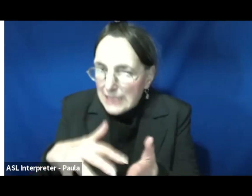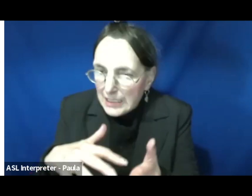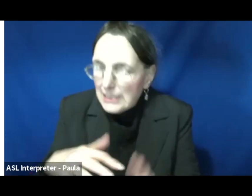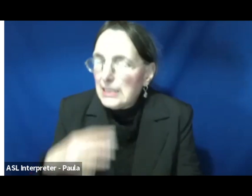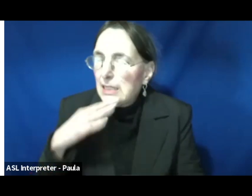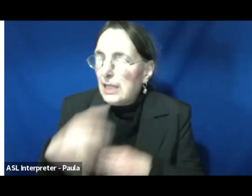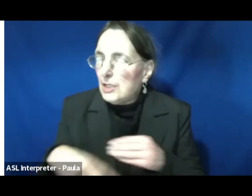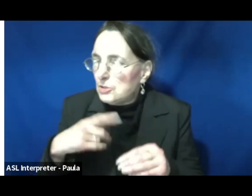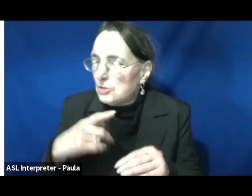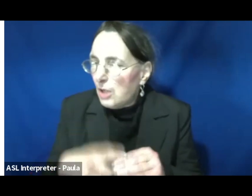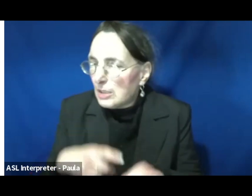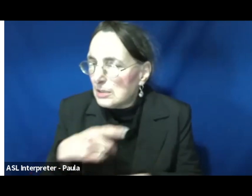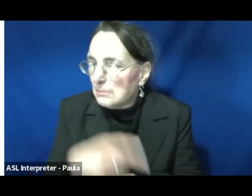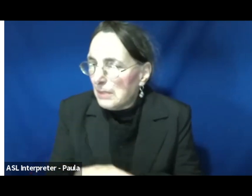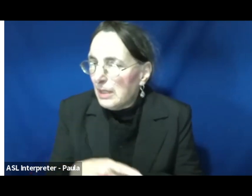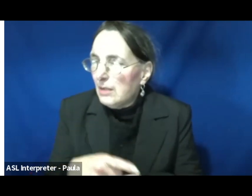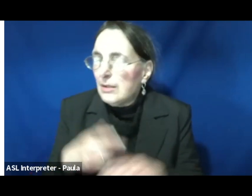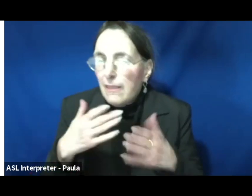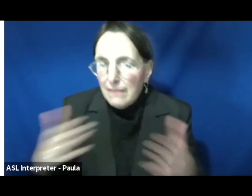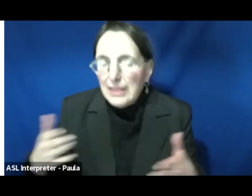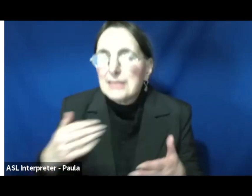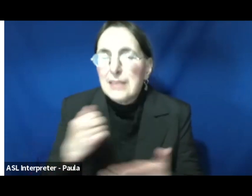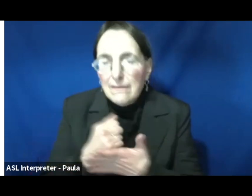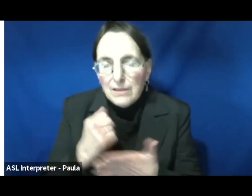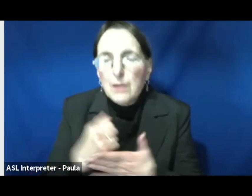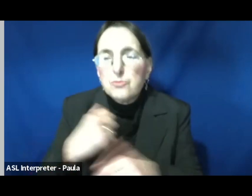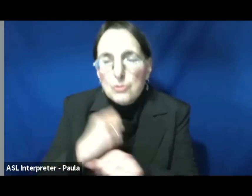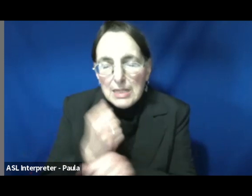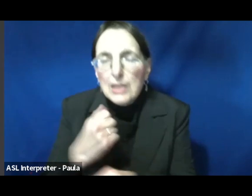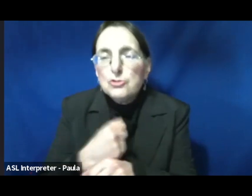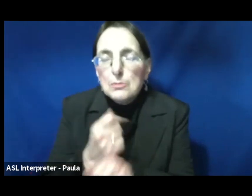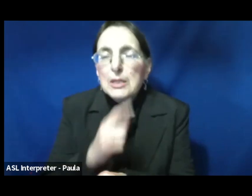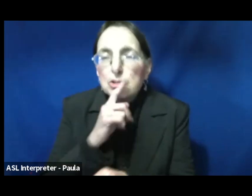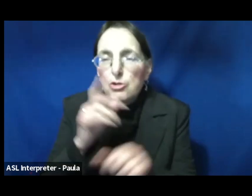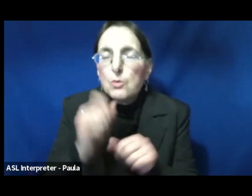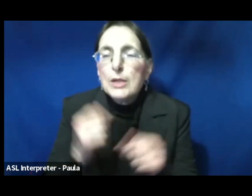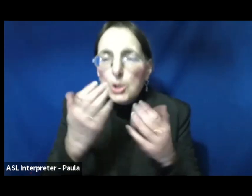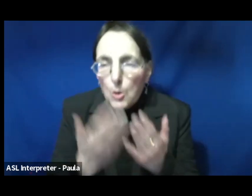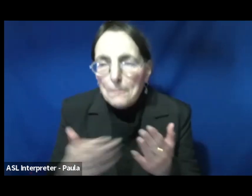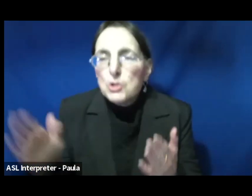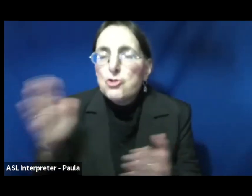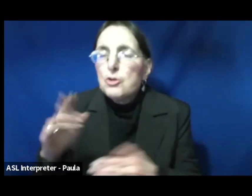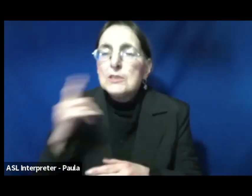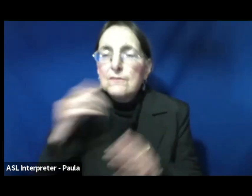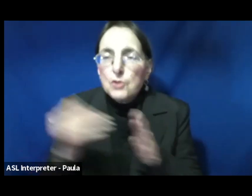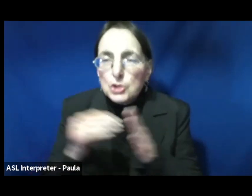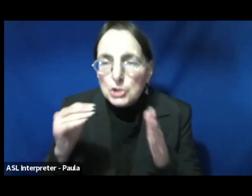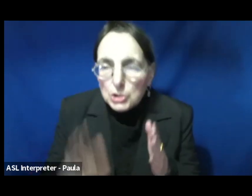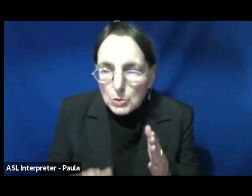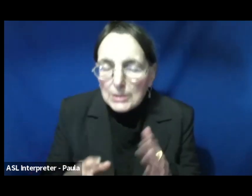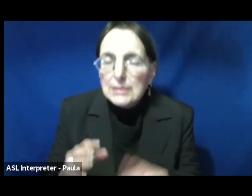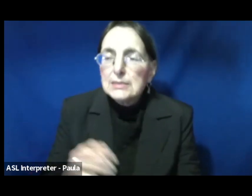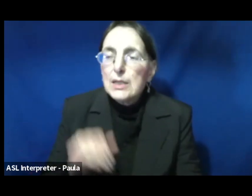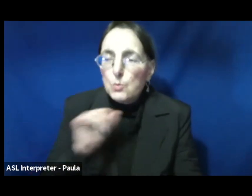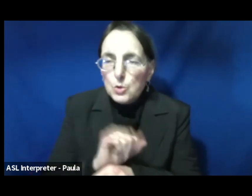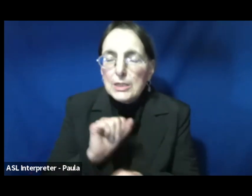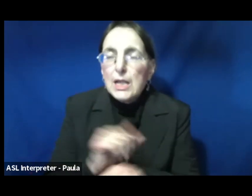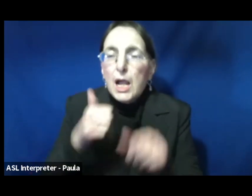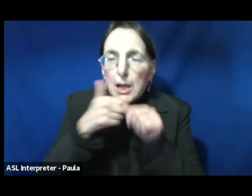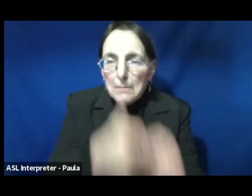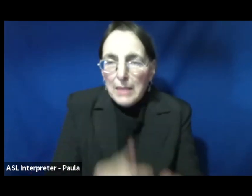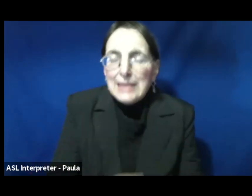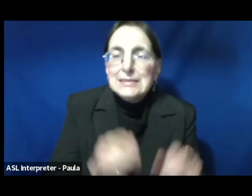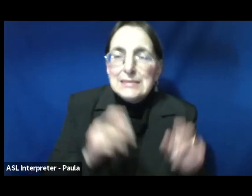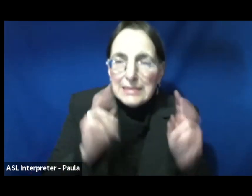about hemp policies that I've helped create to make sure we can open doors for students and our community members to get in, and working on compliance issues. So I've been involved